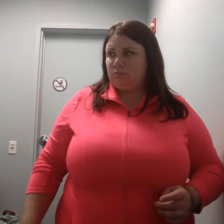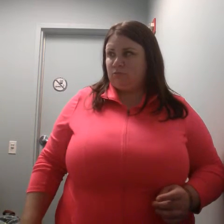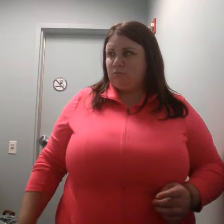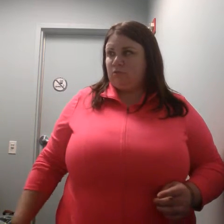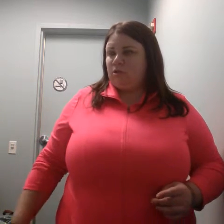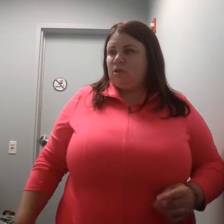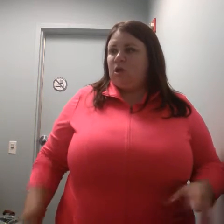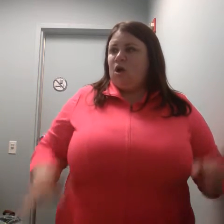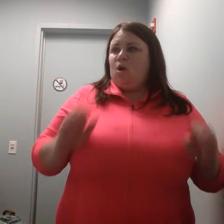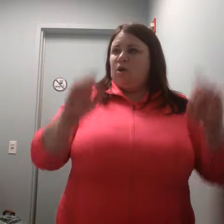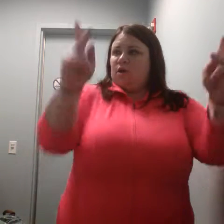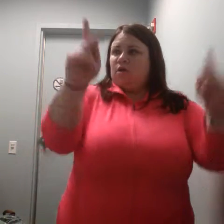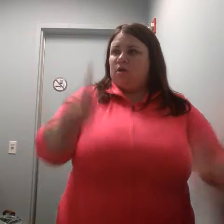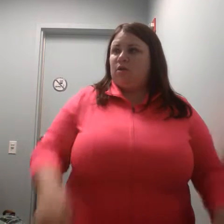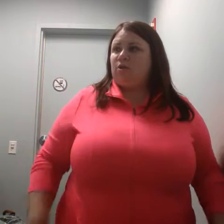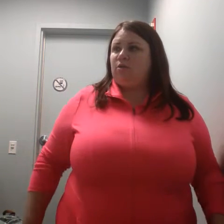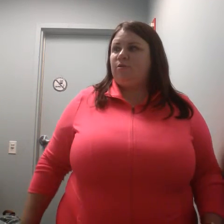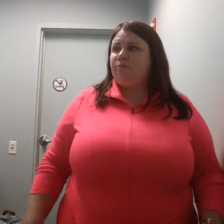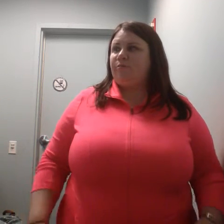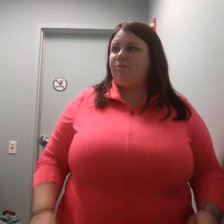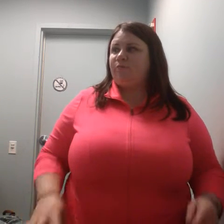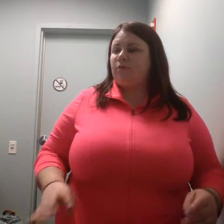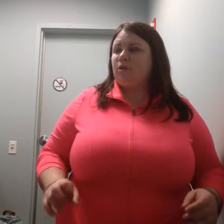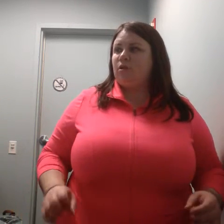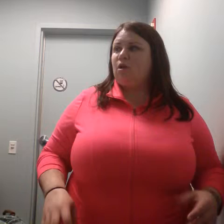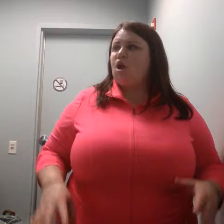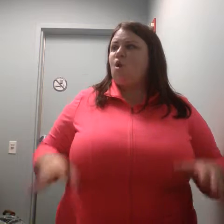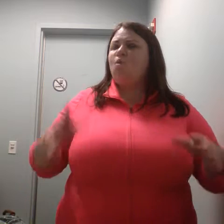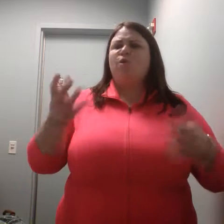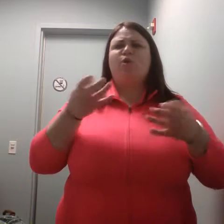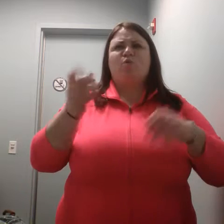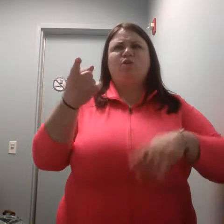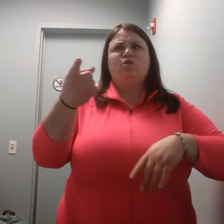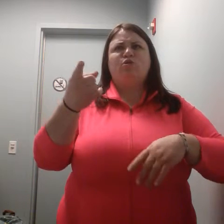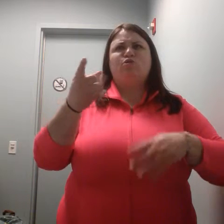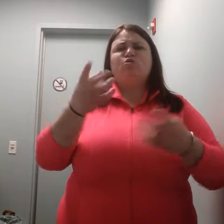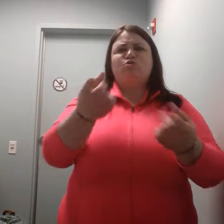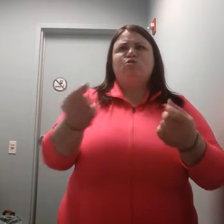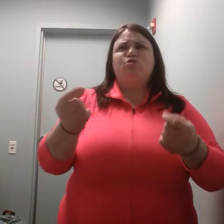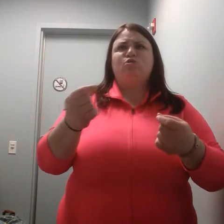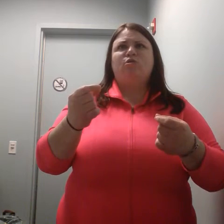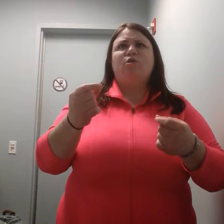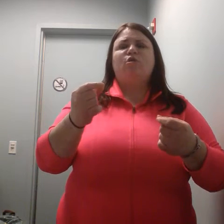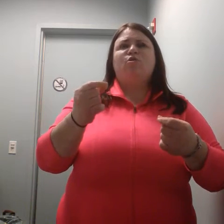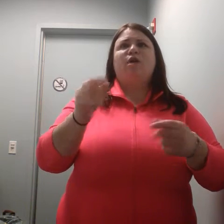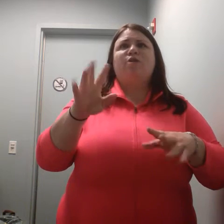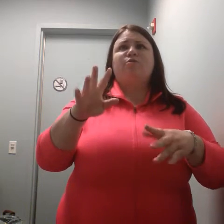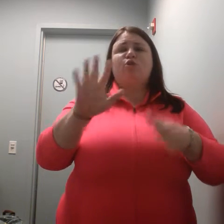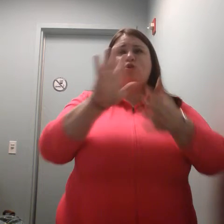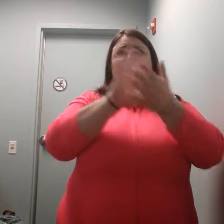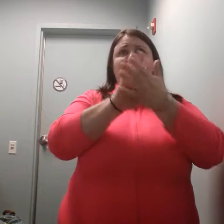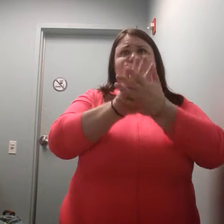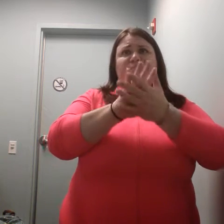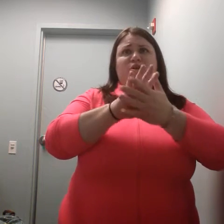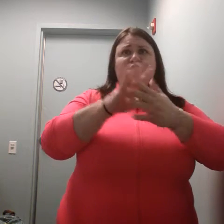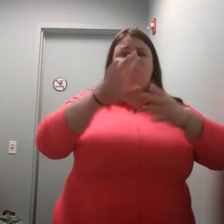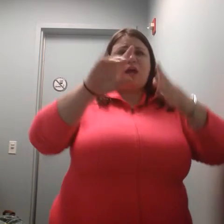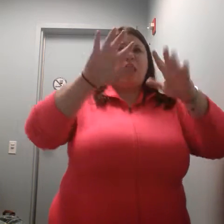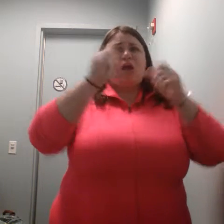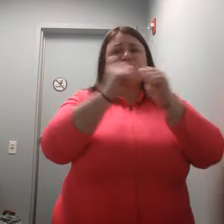All right. So guys, what I want you to do, how you orient your paper is kind of up to you. But on the top of your paper, what I